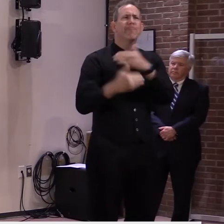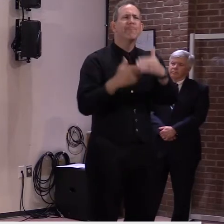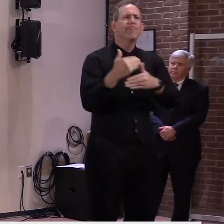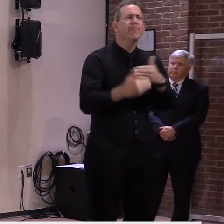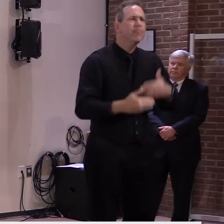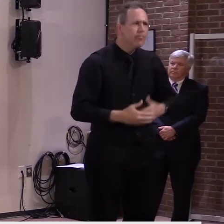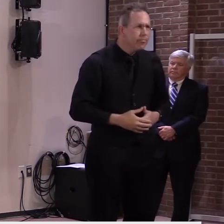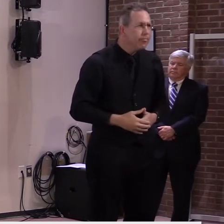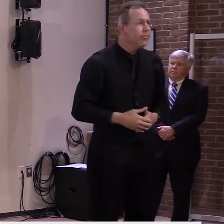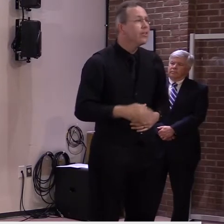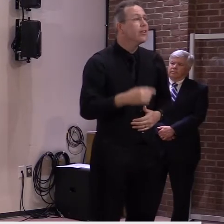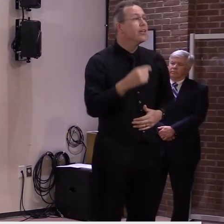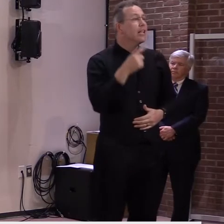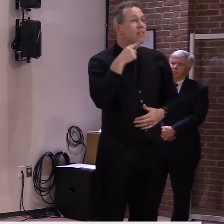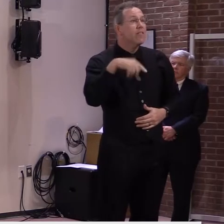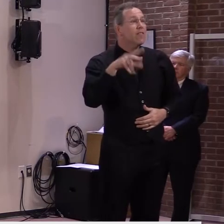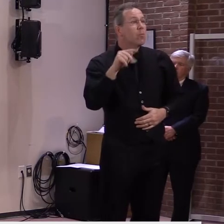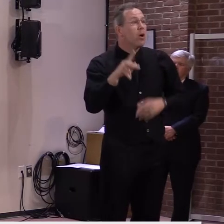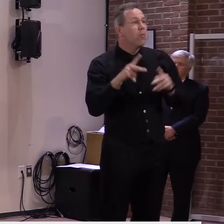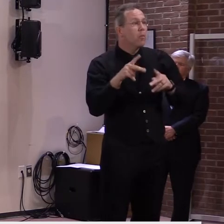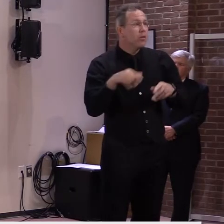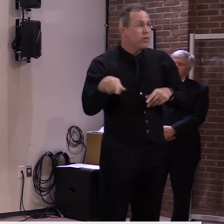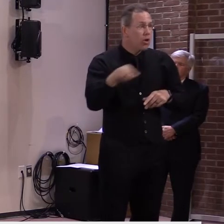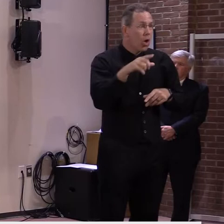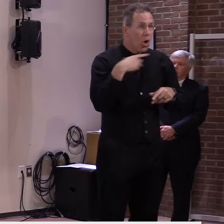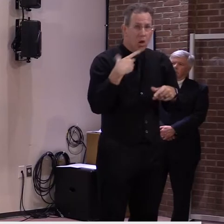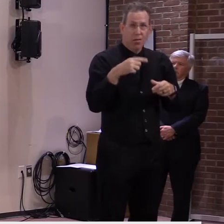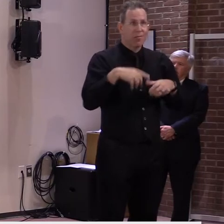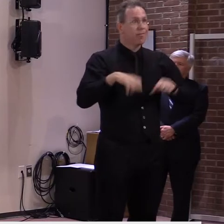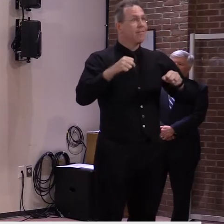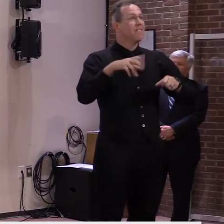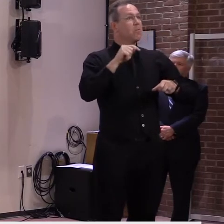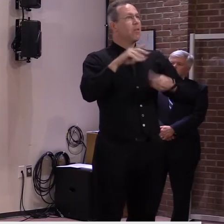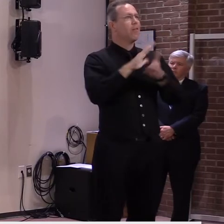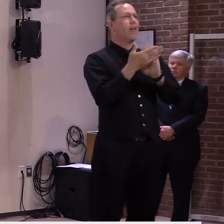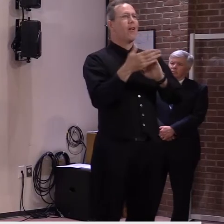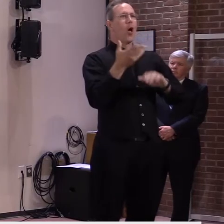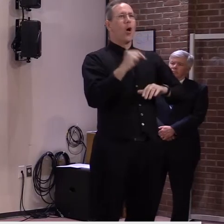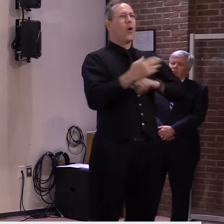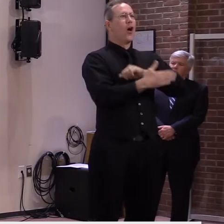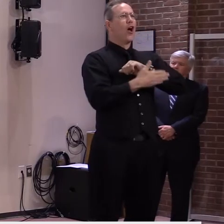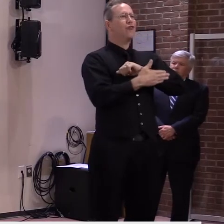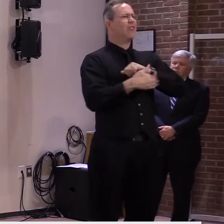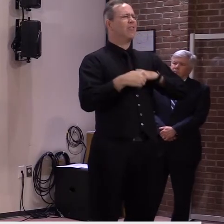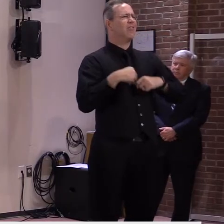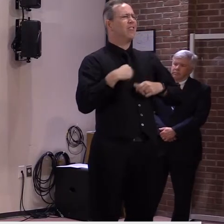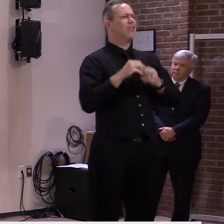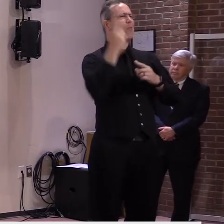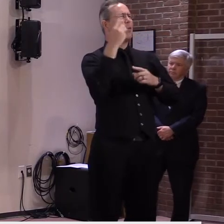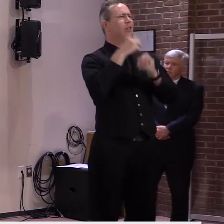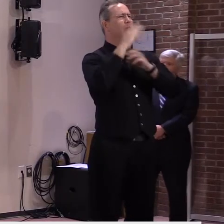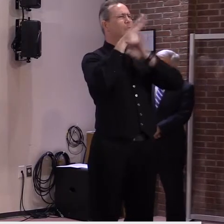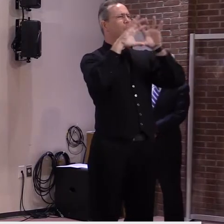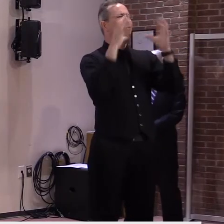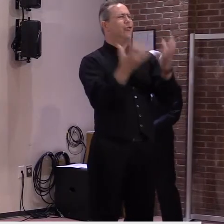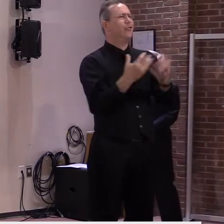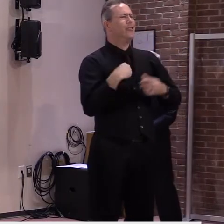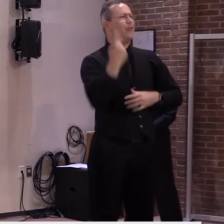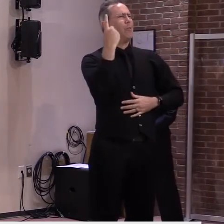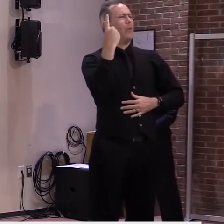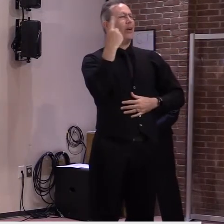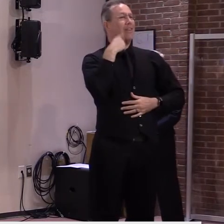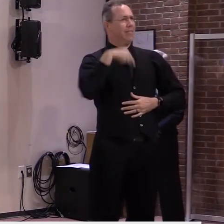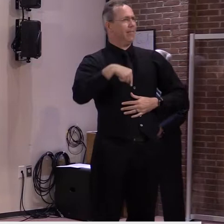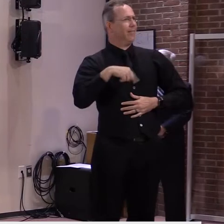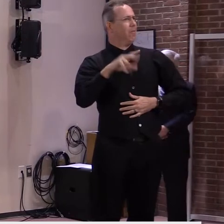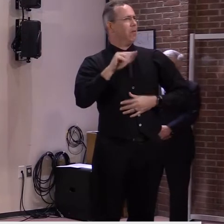country, we'd have one of the highest vaccination rates in the entire world. But we can and